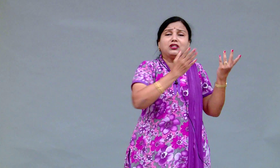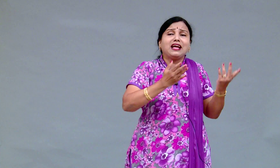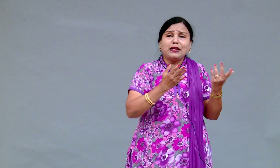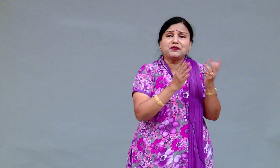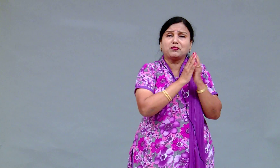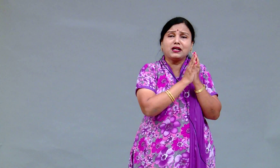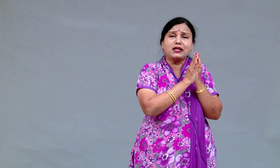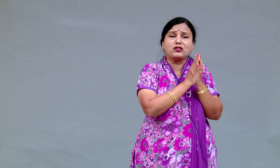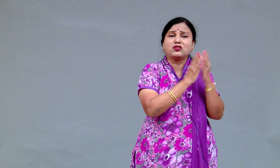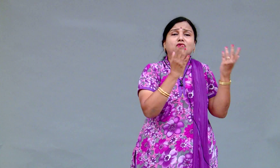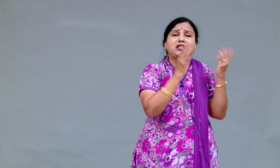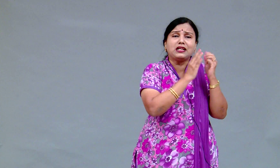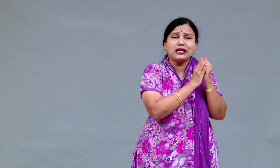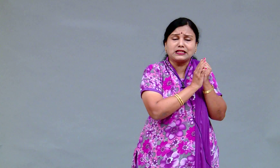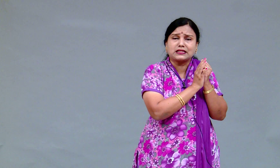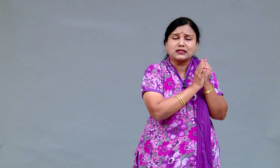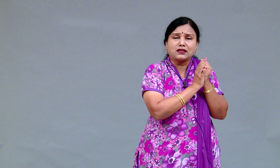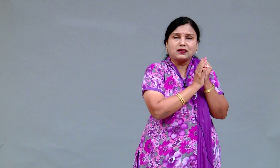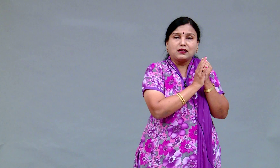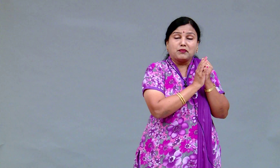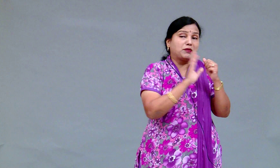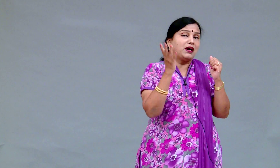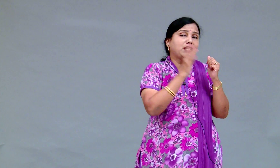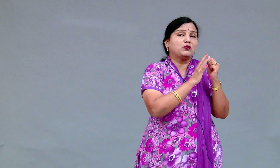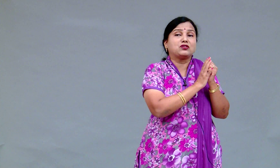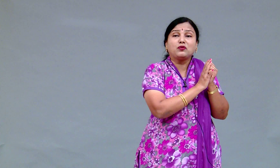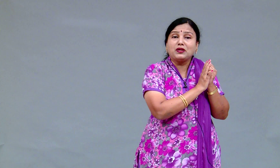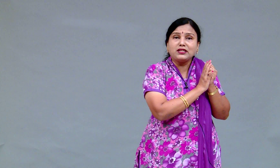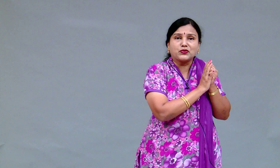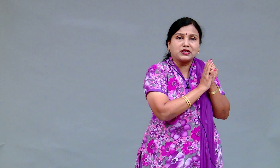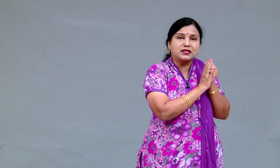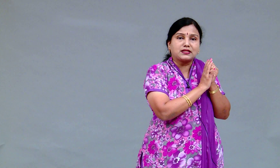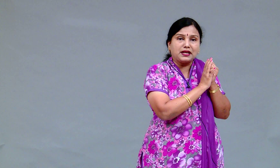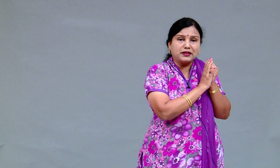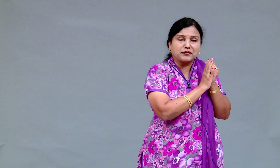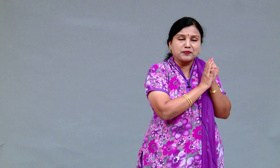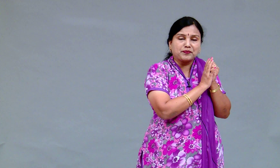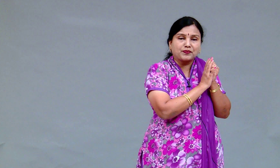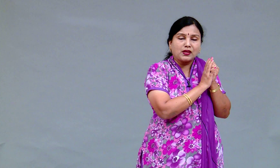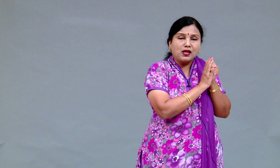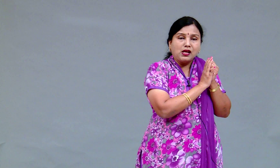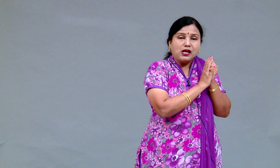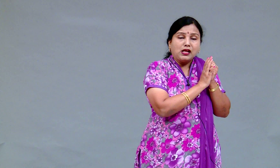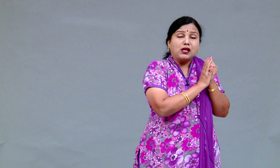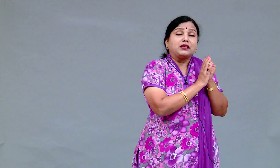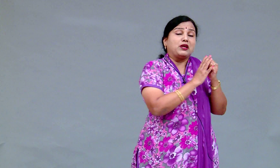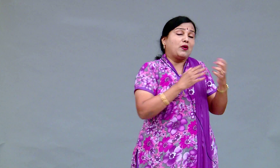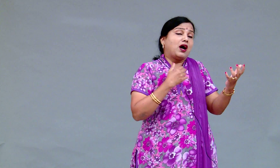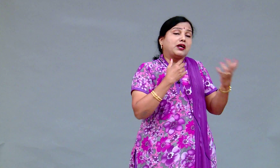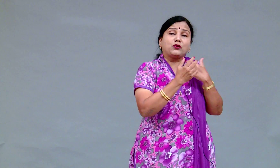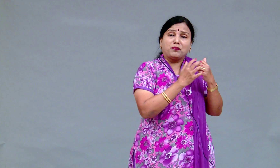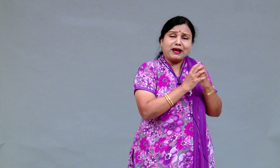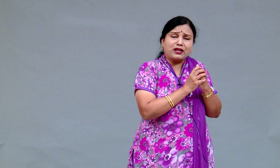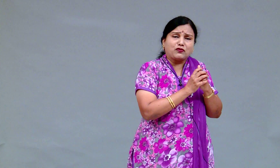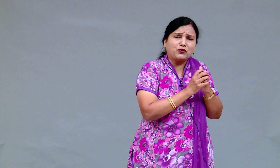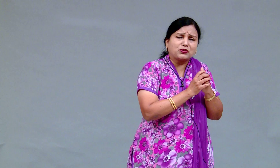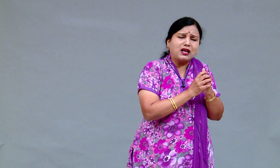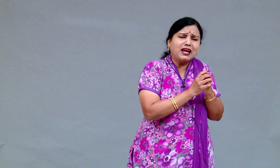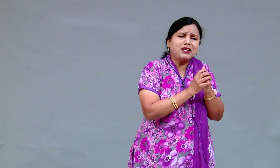help the monkey. It was only light. But monkey was not willing to understand. They argued back and forth. And Min